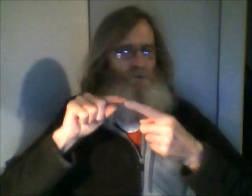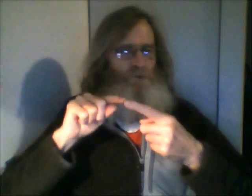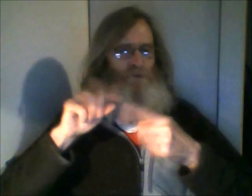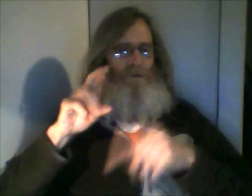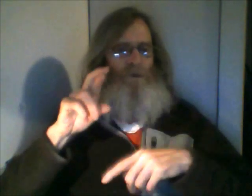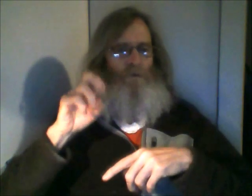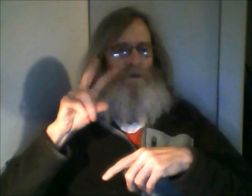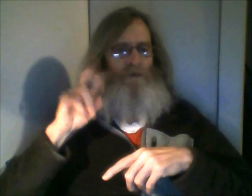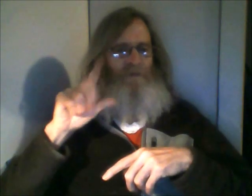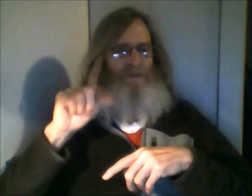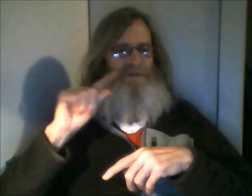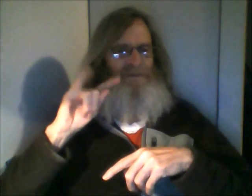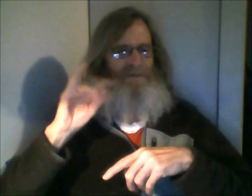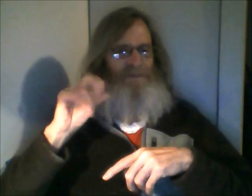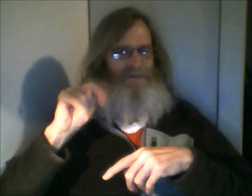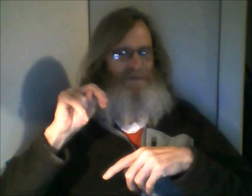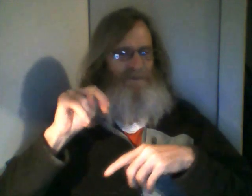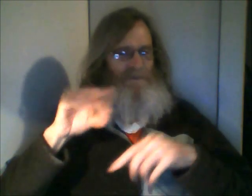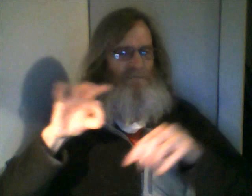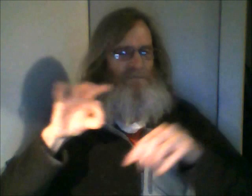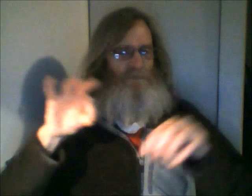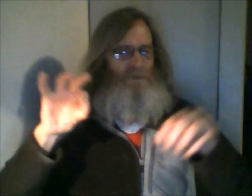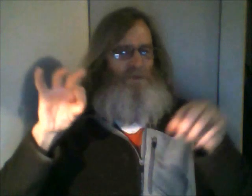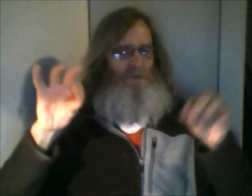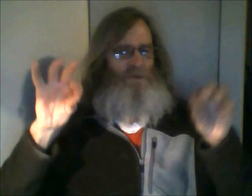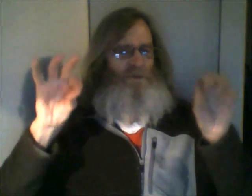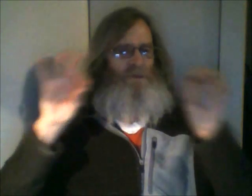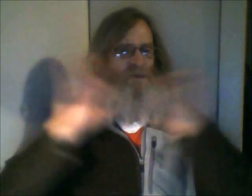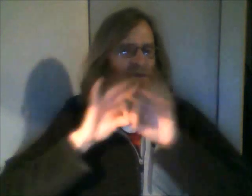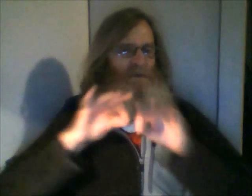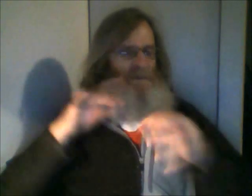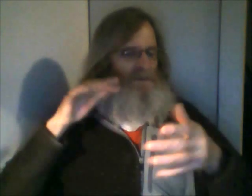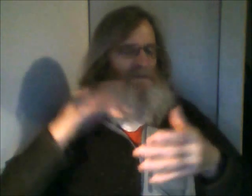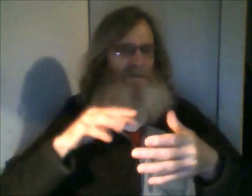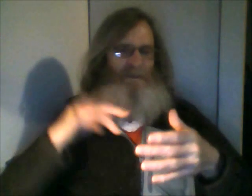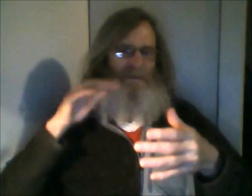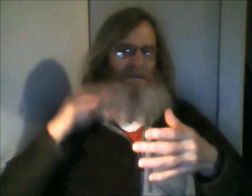extreme machines week continues tomorrow at 7 Eastern on Discovery.